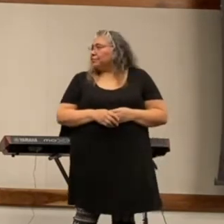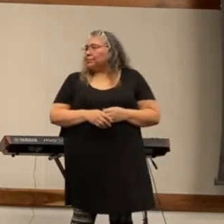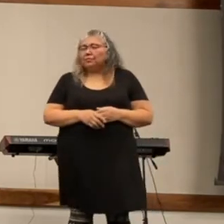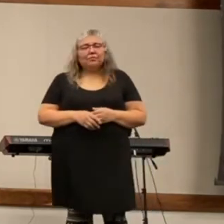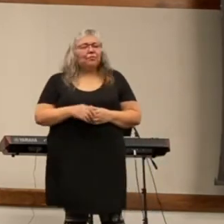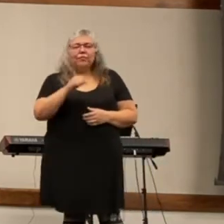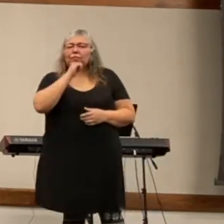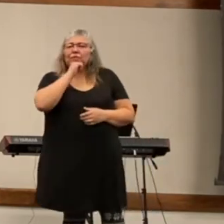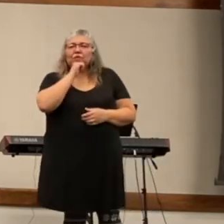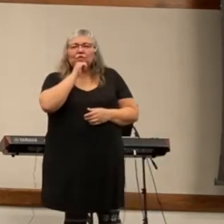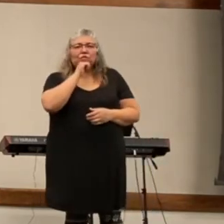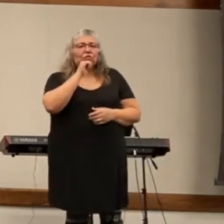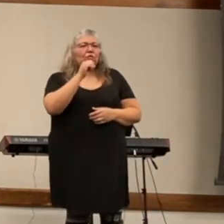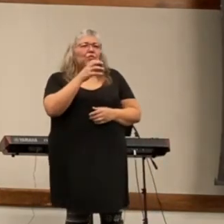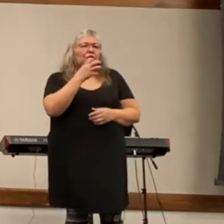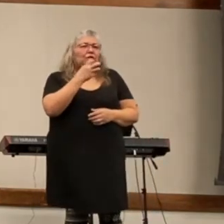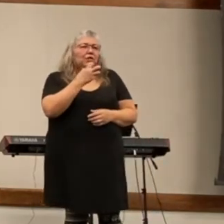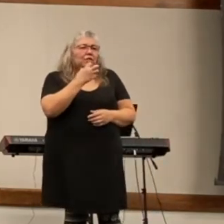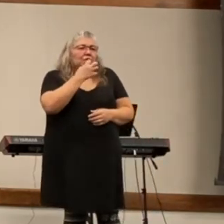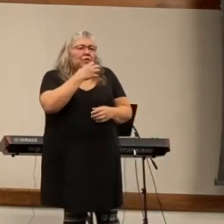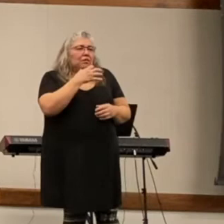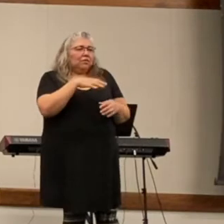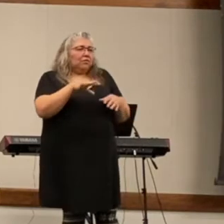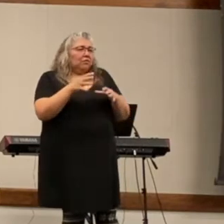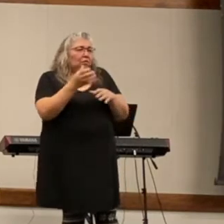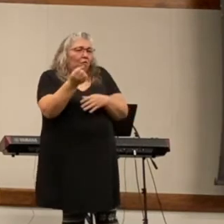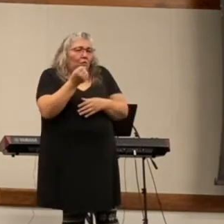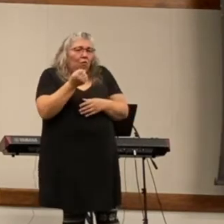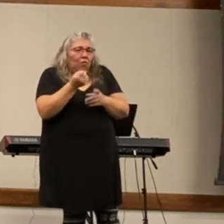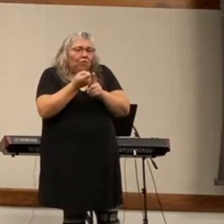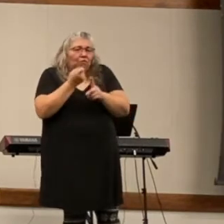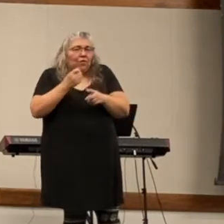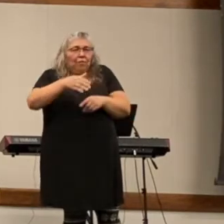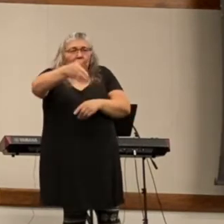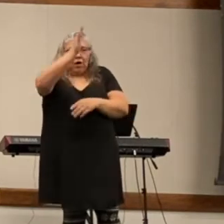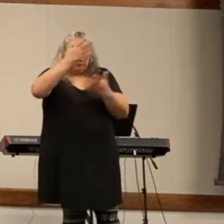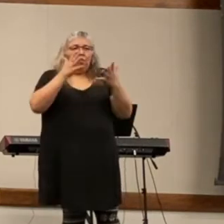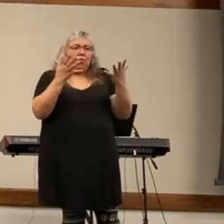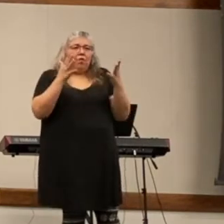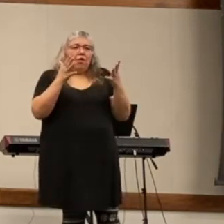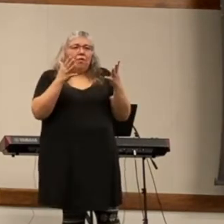Don't withhold from God what already belongs to God.